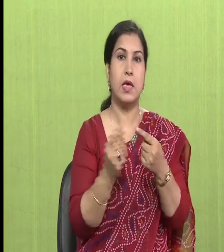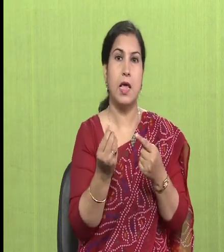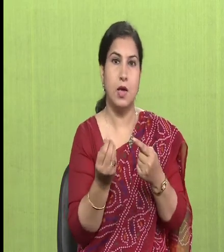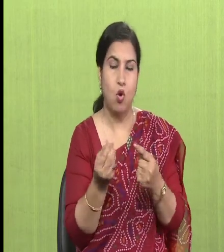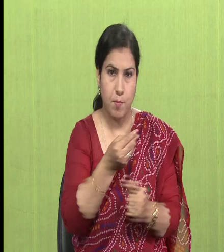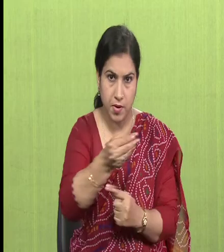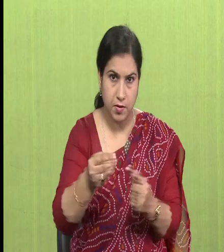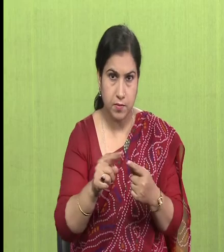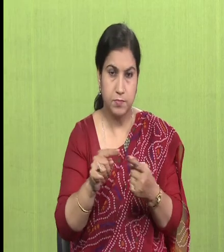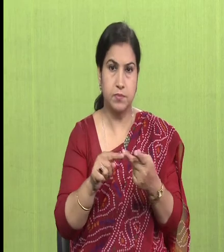history,